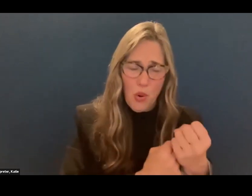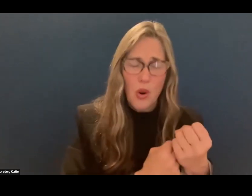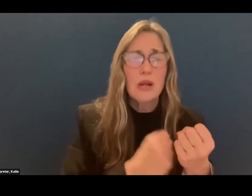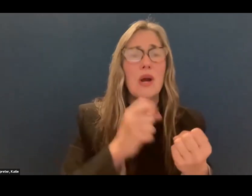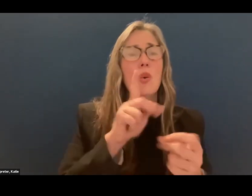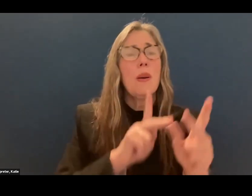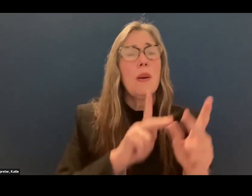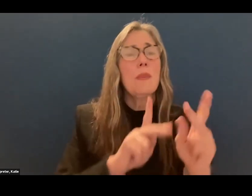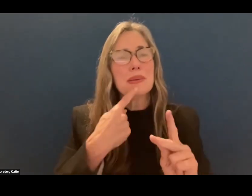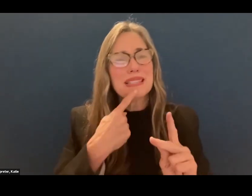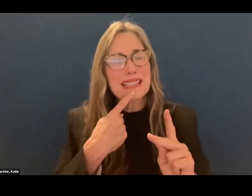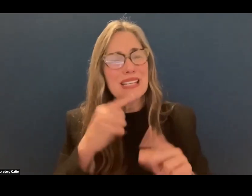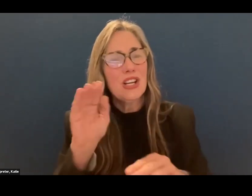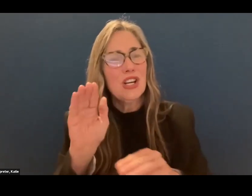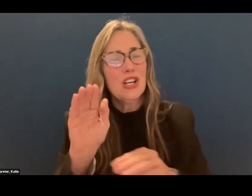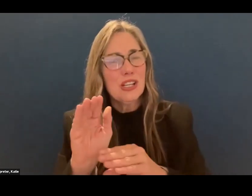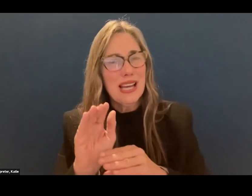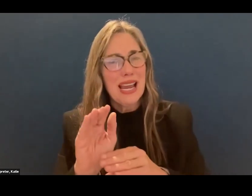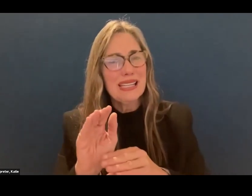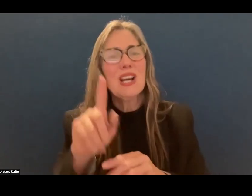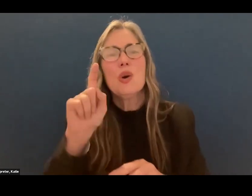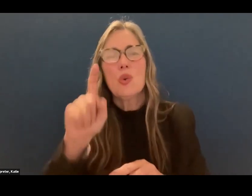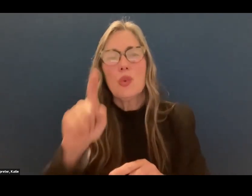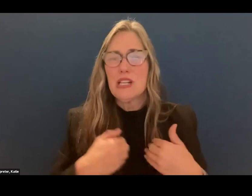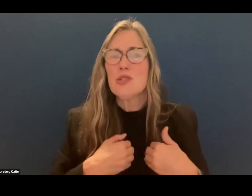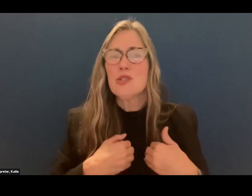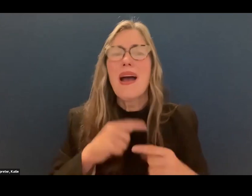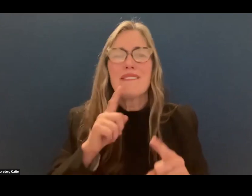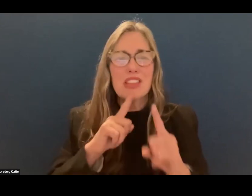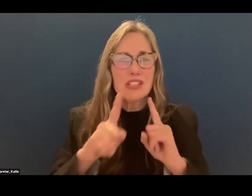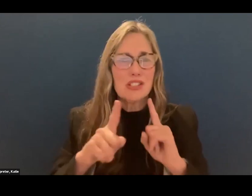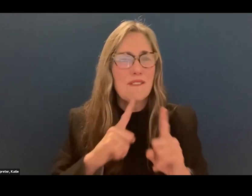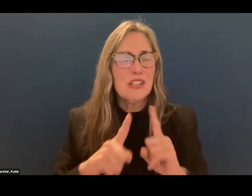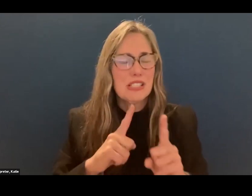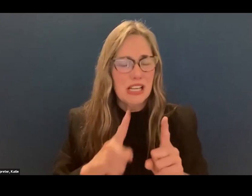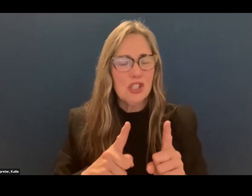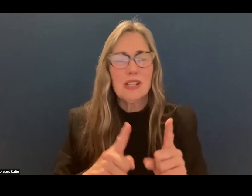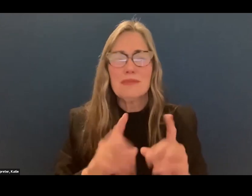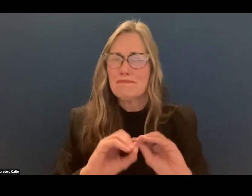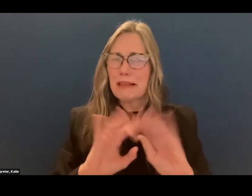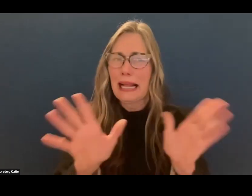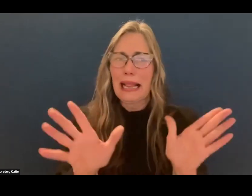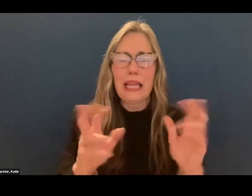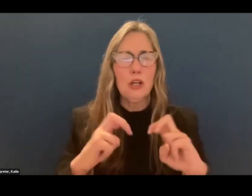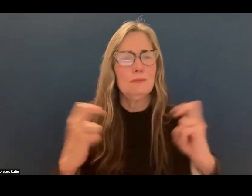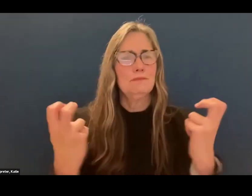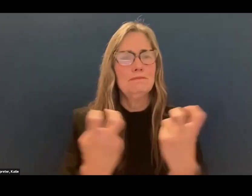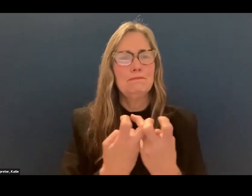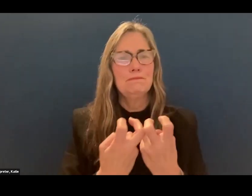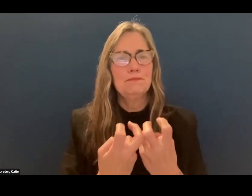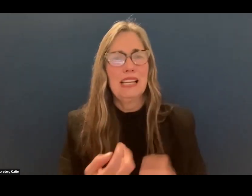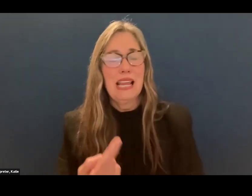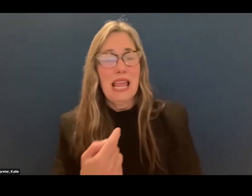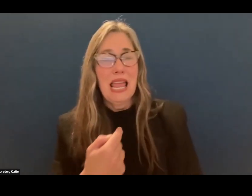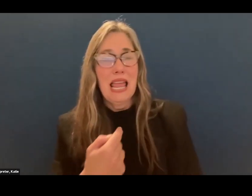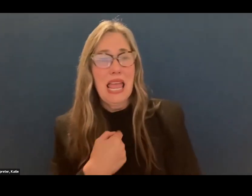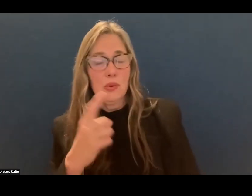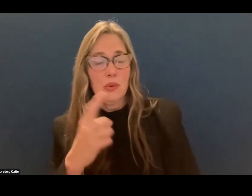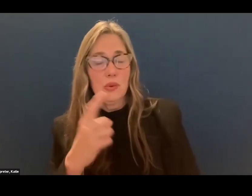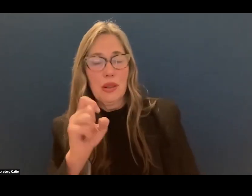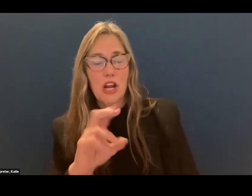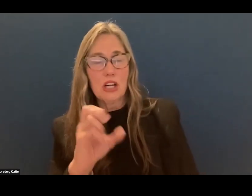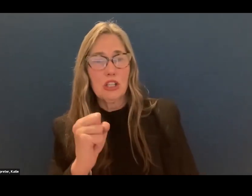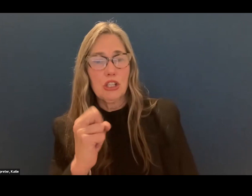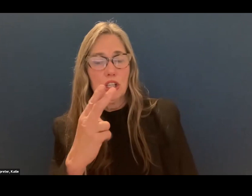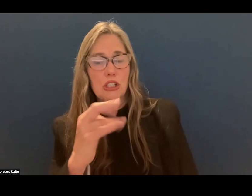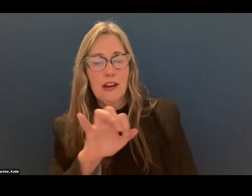this. And these are the conversations that we need to have. Yes, yes. All right. And I would just say that in our leadership we're doing, and Dr. Sheffield's leading